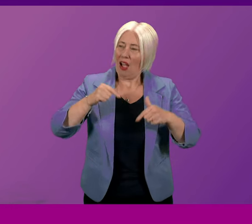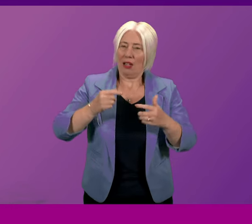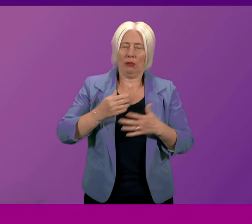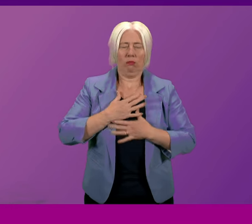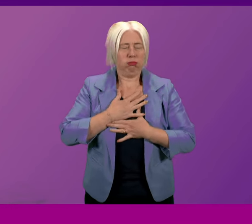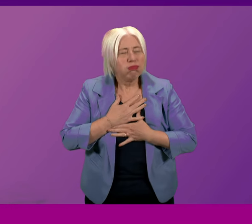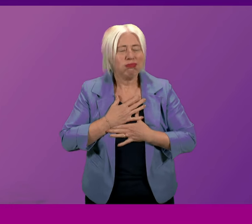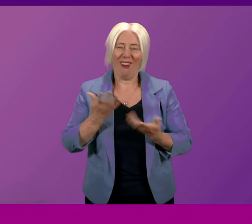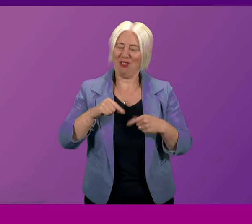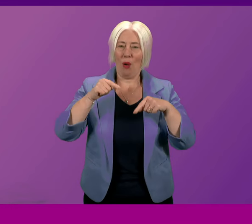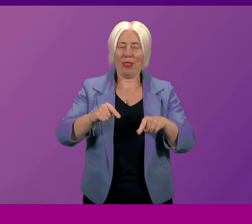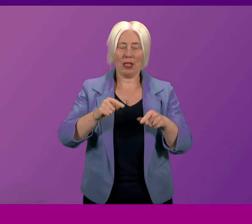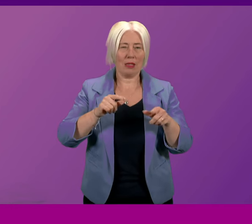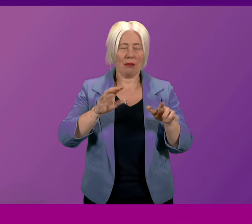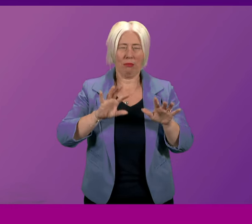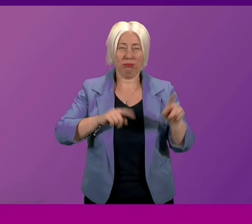kaleidoscope?